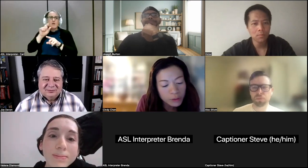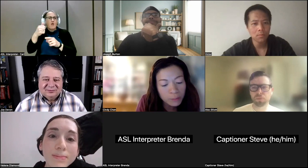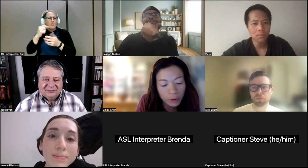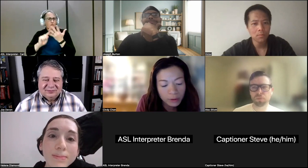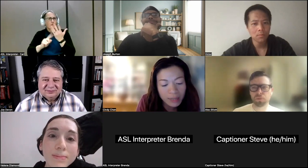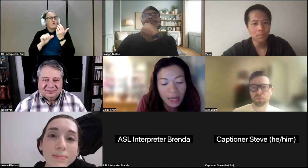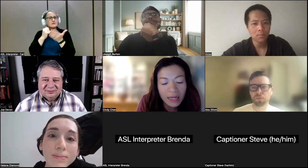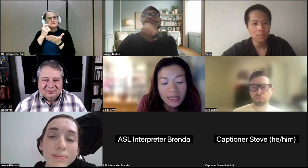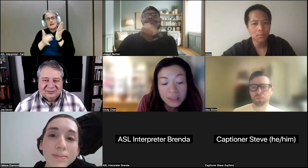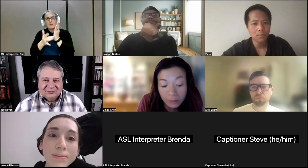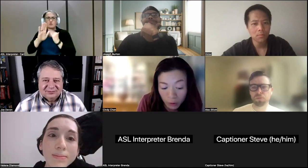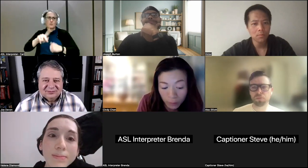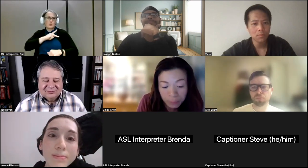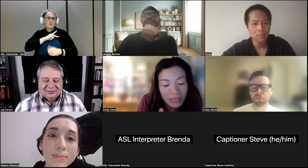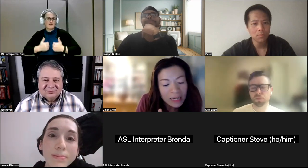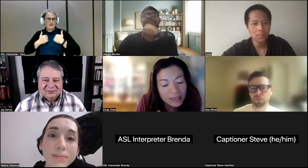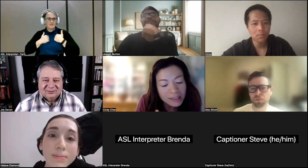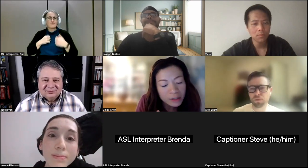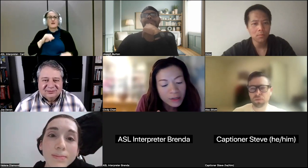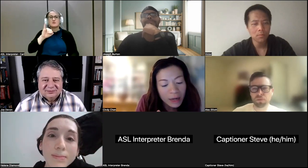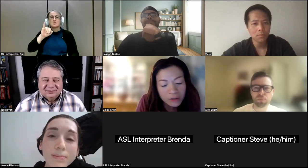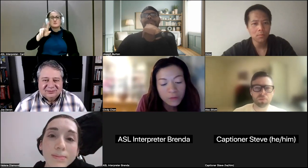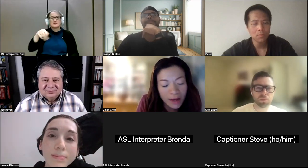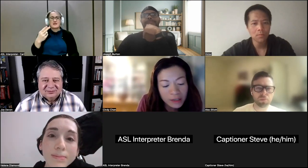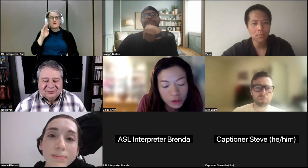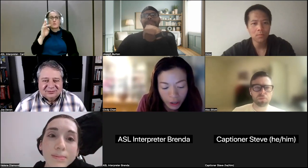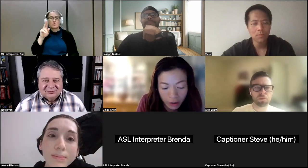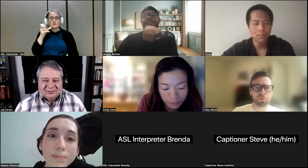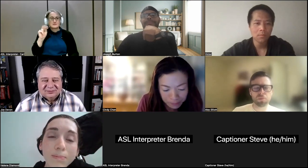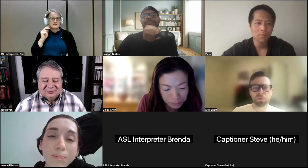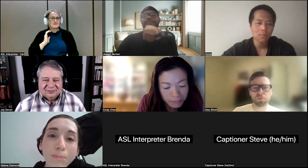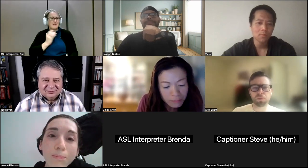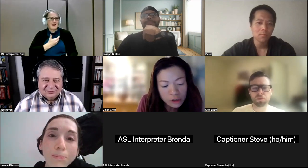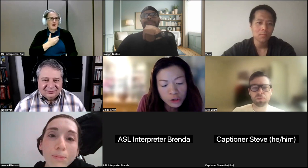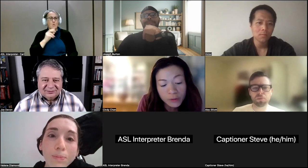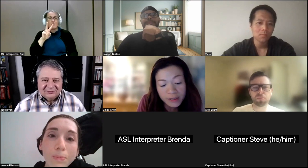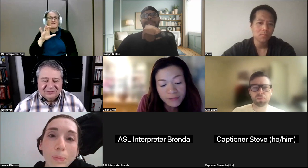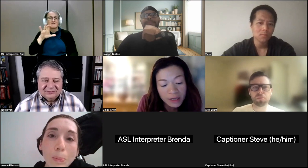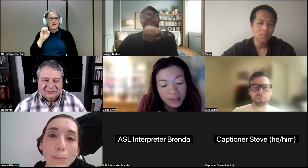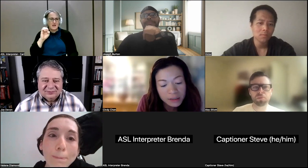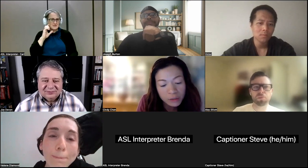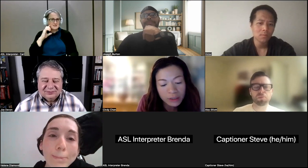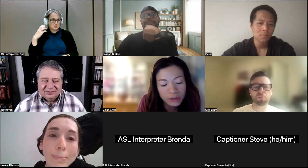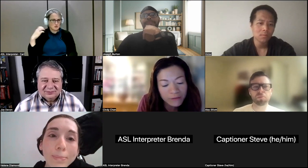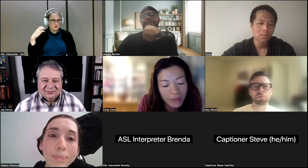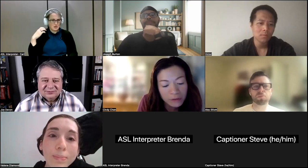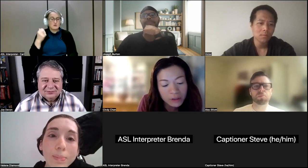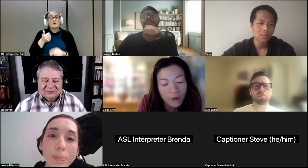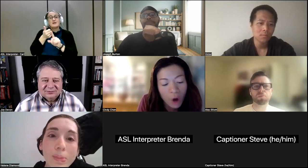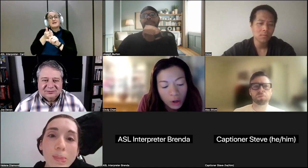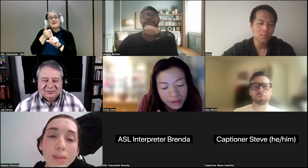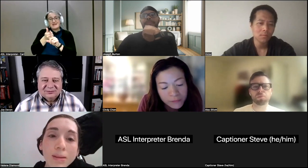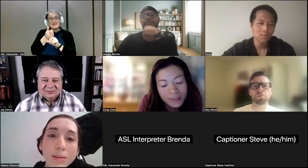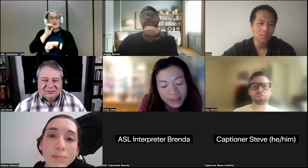Joseph Burton, ASW. He is our council vice chair. Joseph is the director and founder